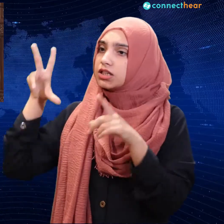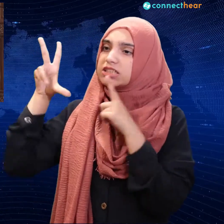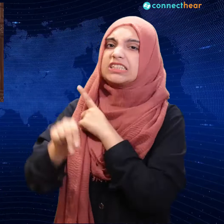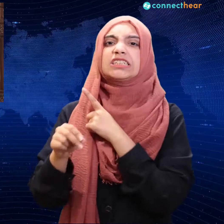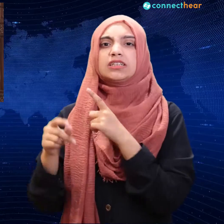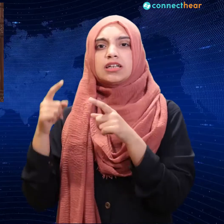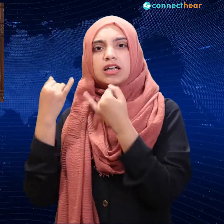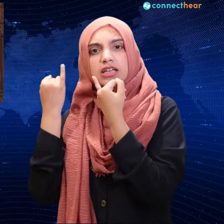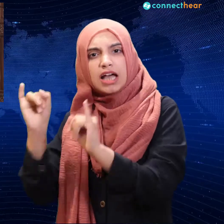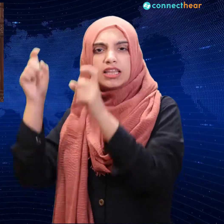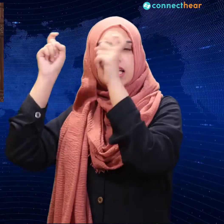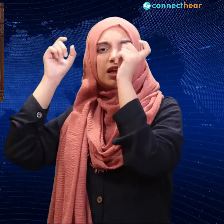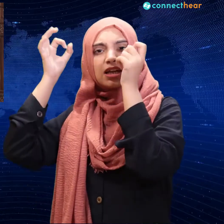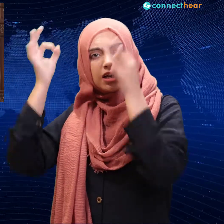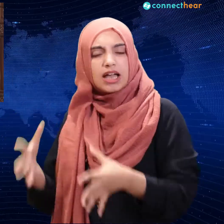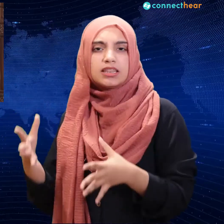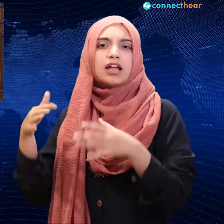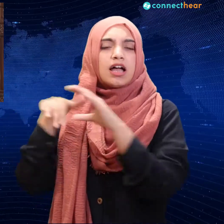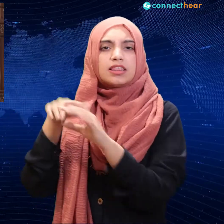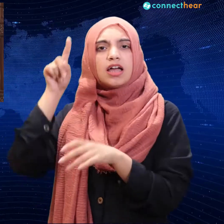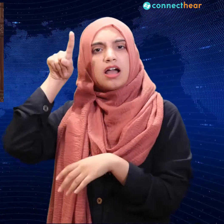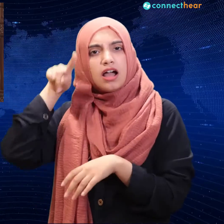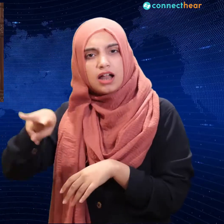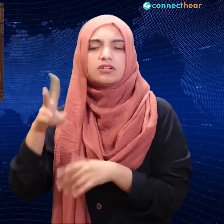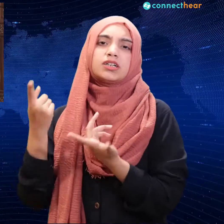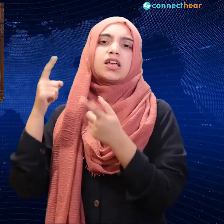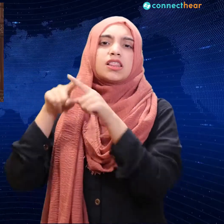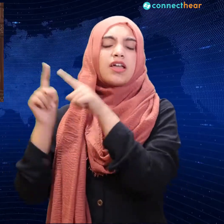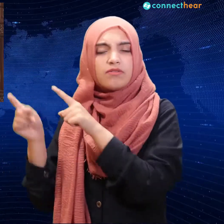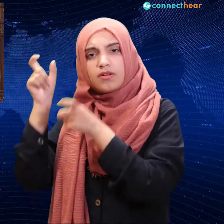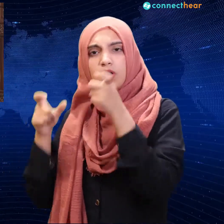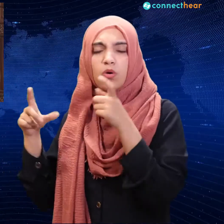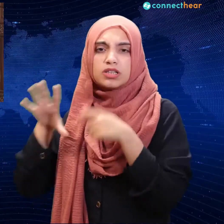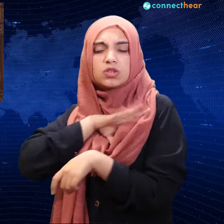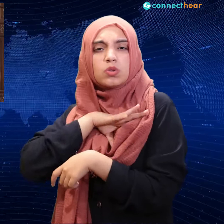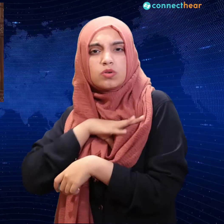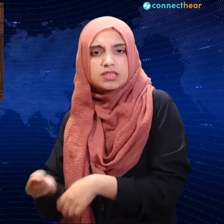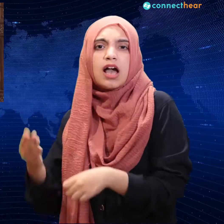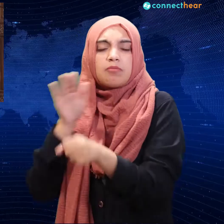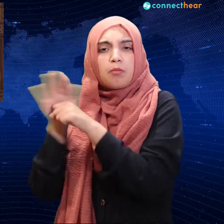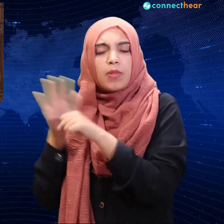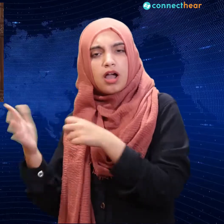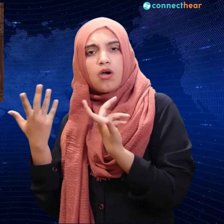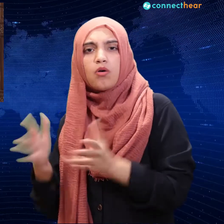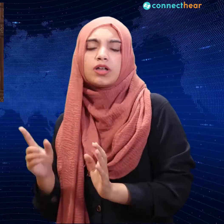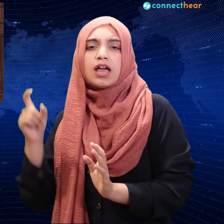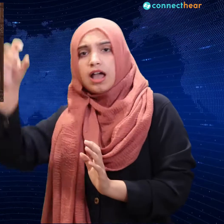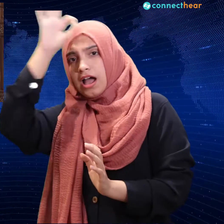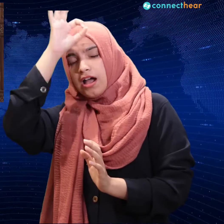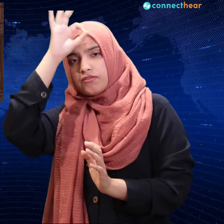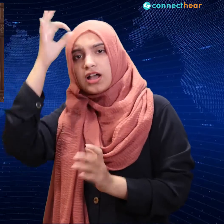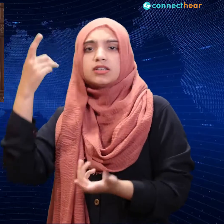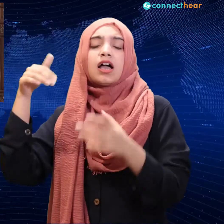Afghanistan's history. It has killed hundreds of Western troops and thousands, let me finish, of Afghan